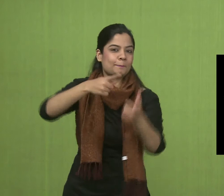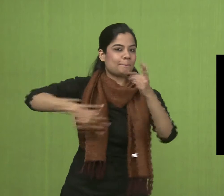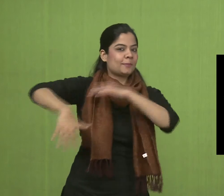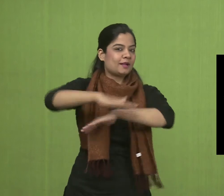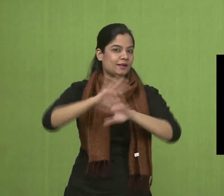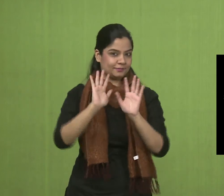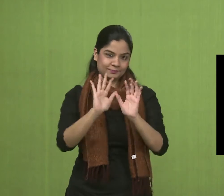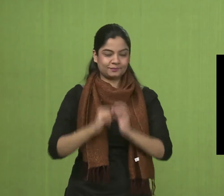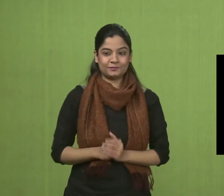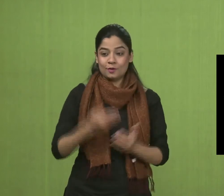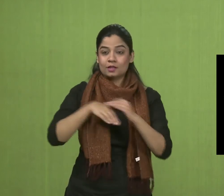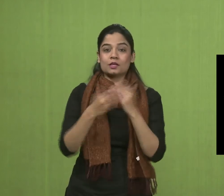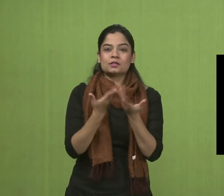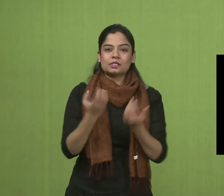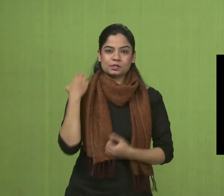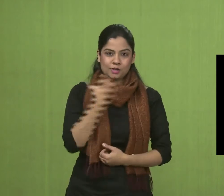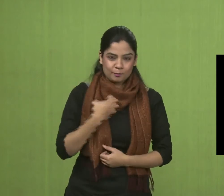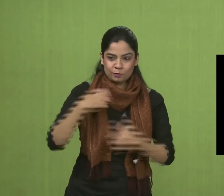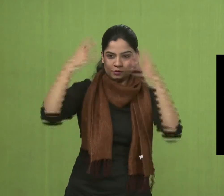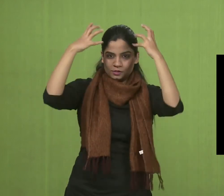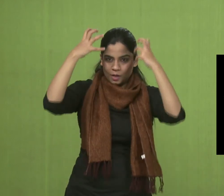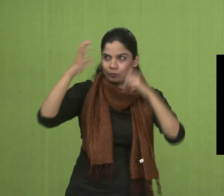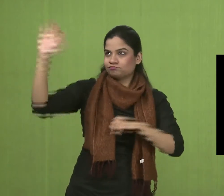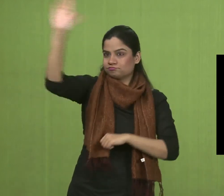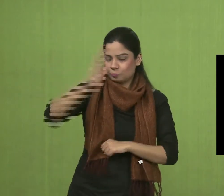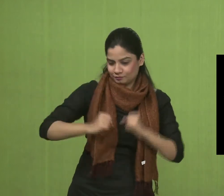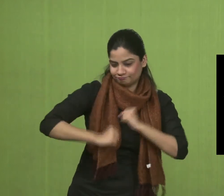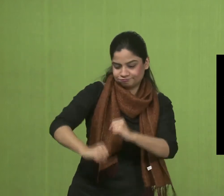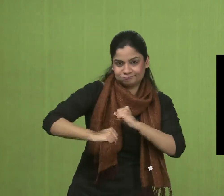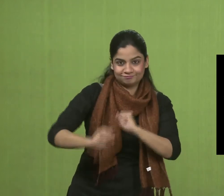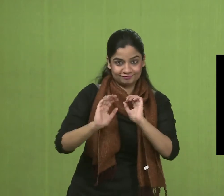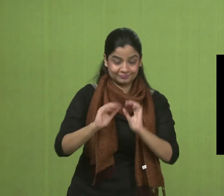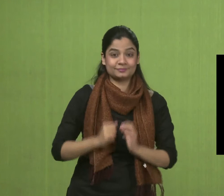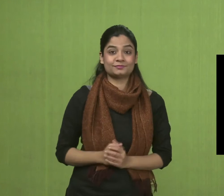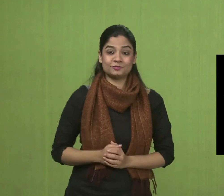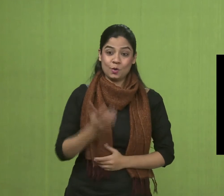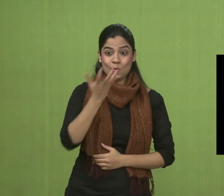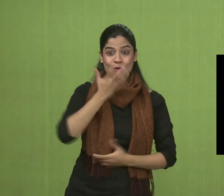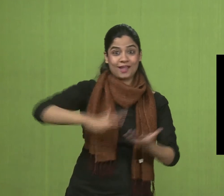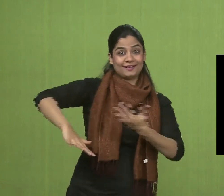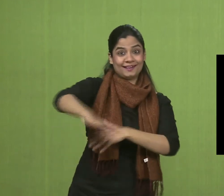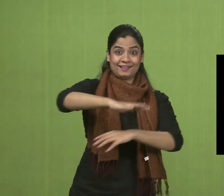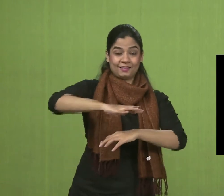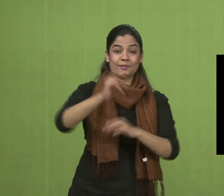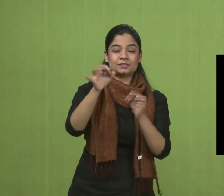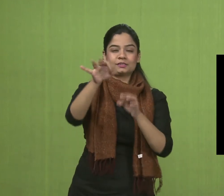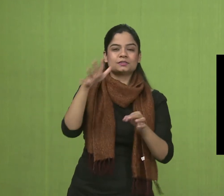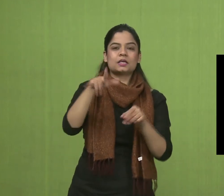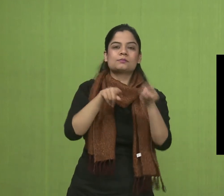Things that we need is soap, shampoo, sweeping areas, etc. We have to be very, very careful